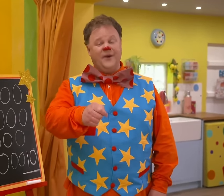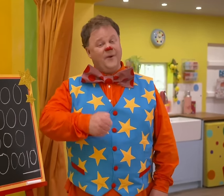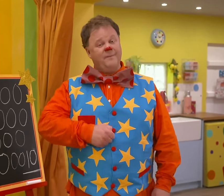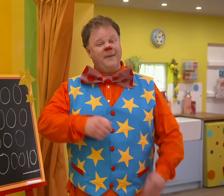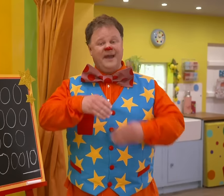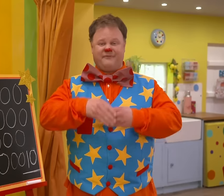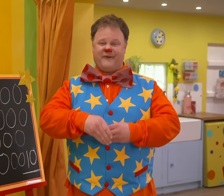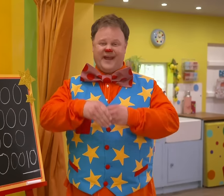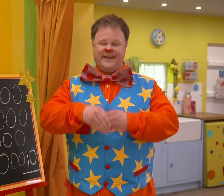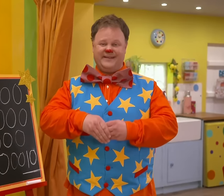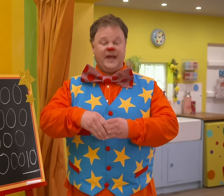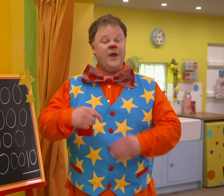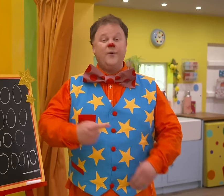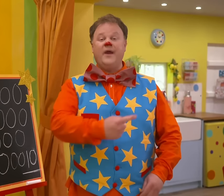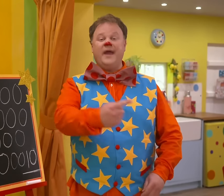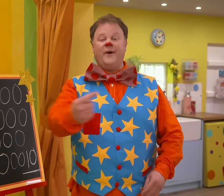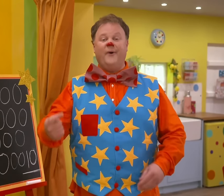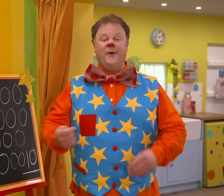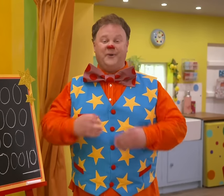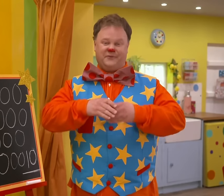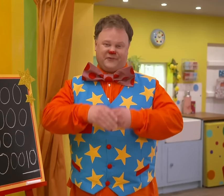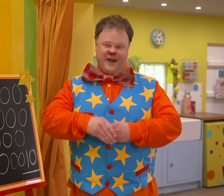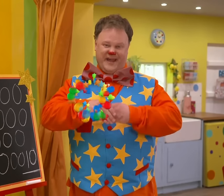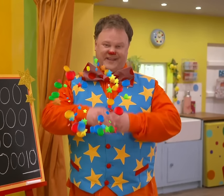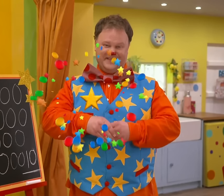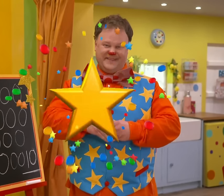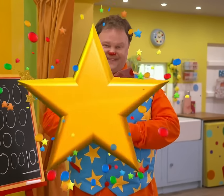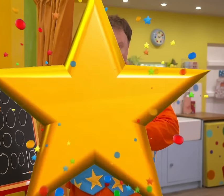you're my friend. We're all friends.